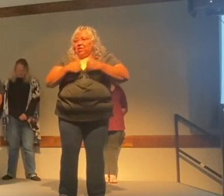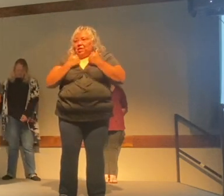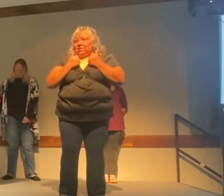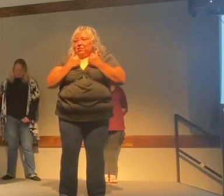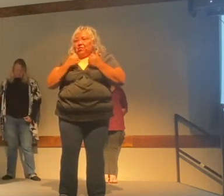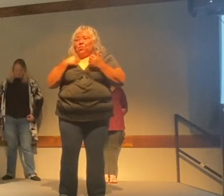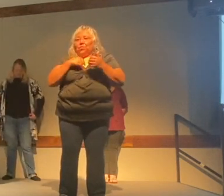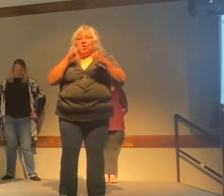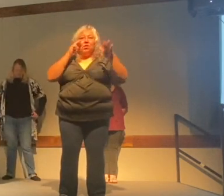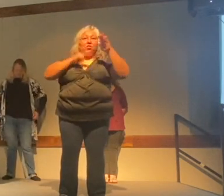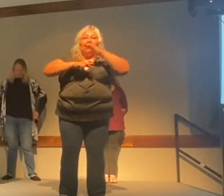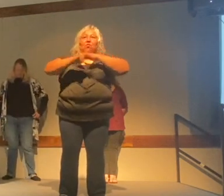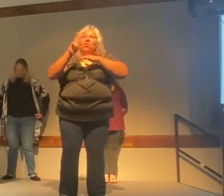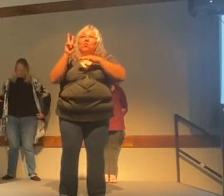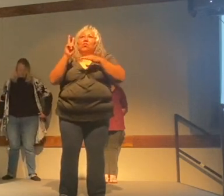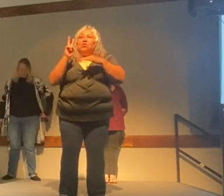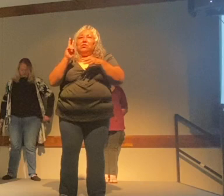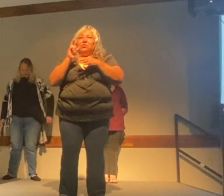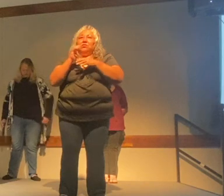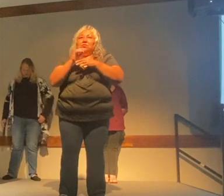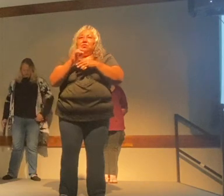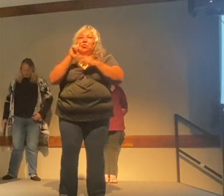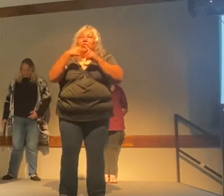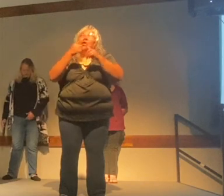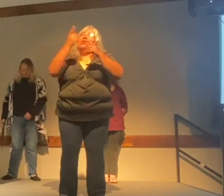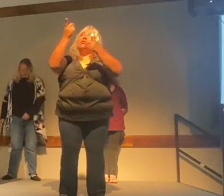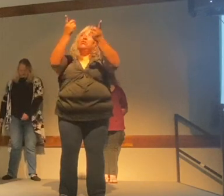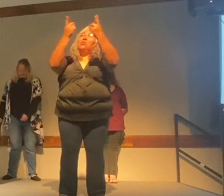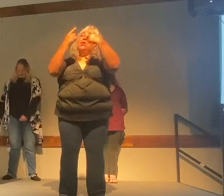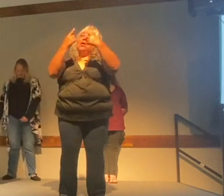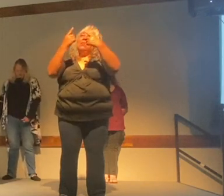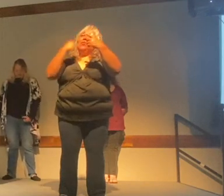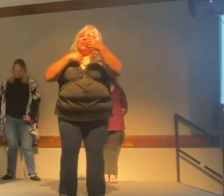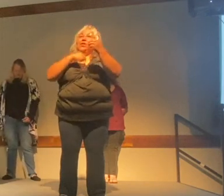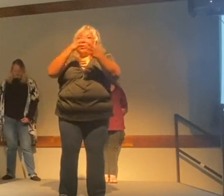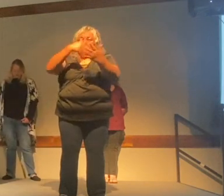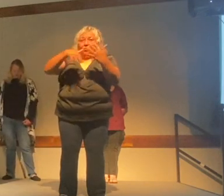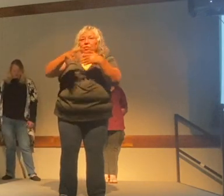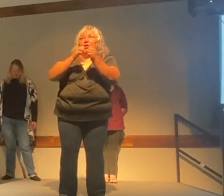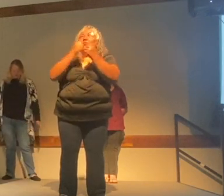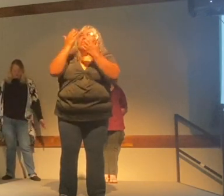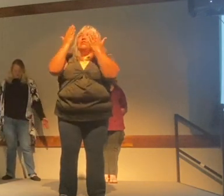We're so looking forward to when you come back and when we can be with you, Lord.